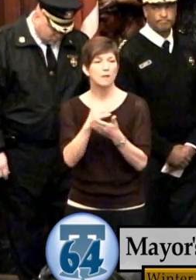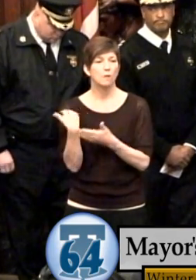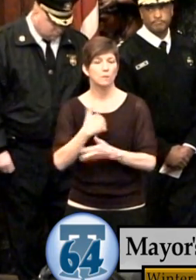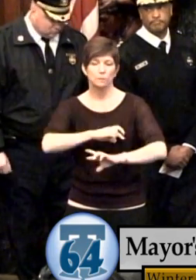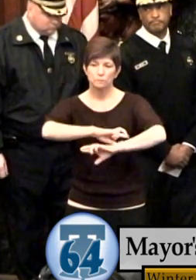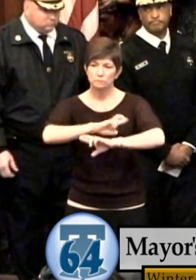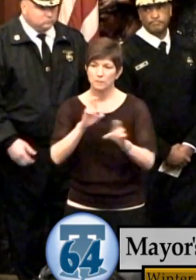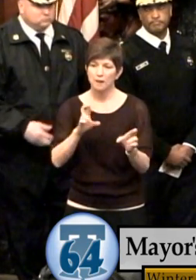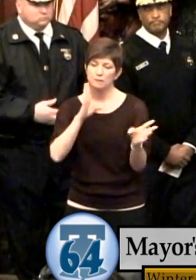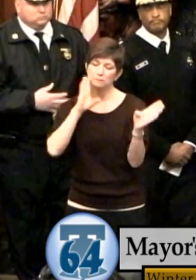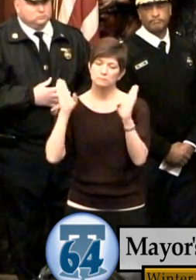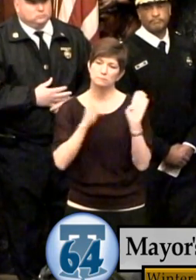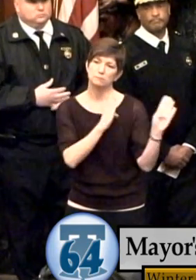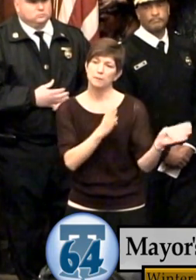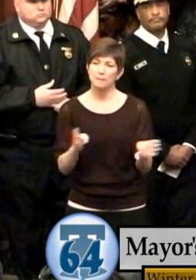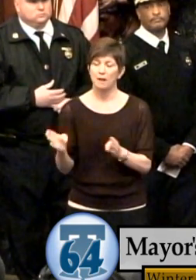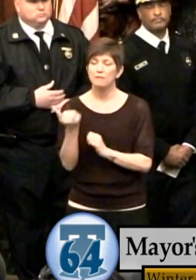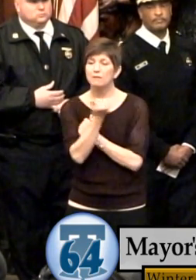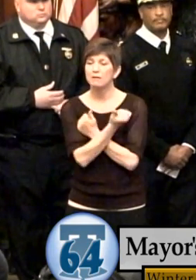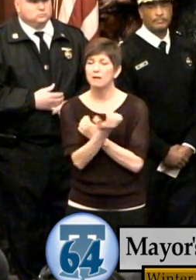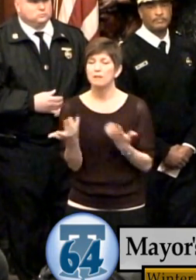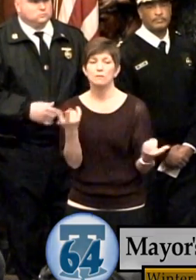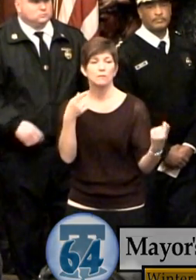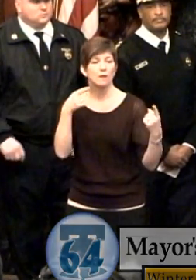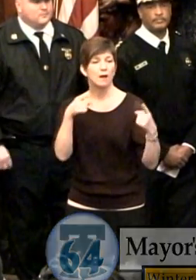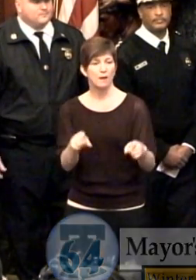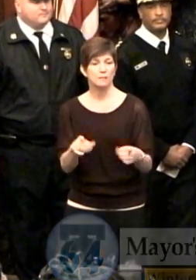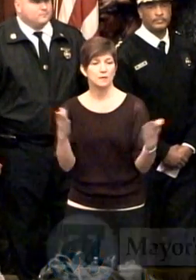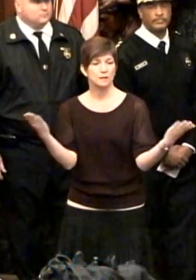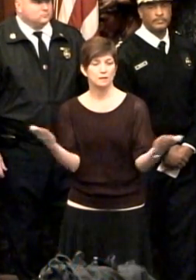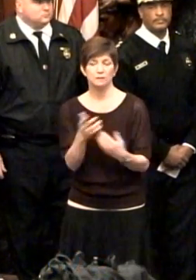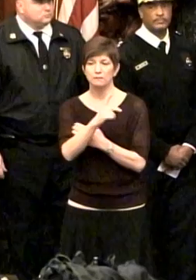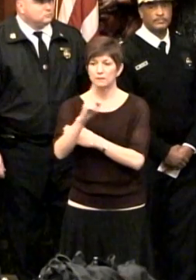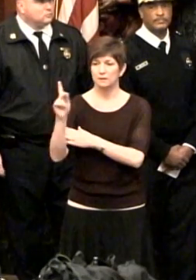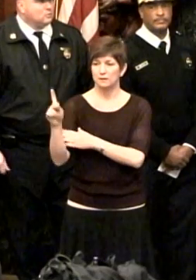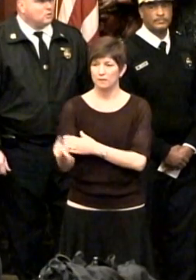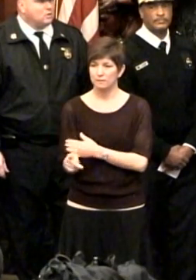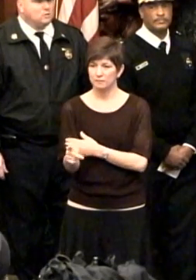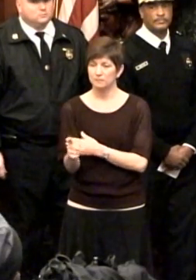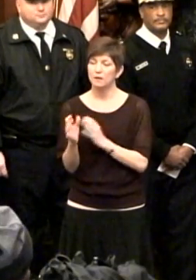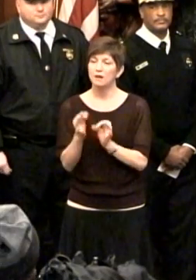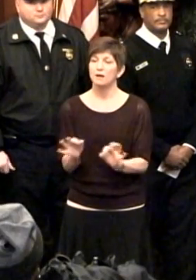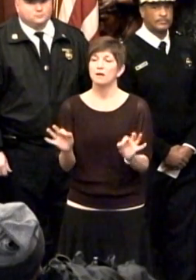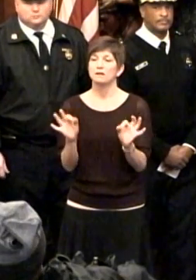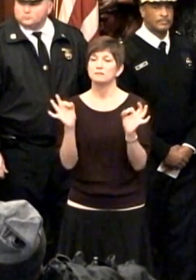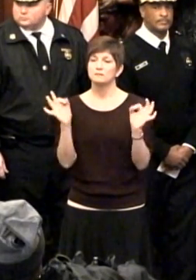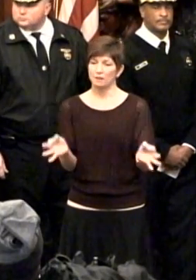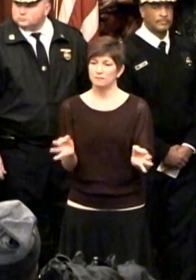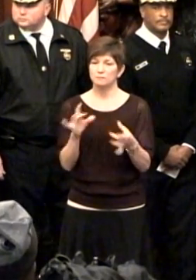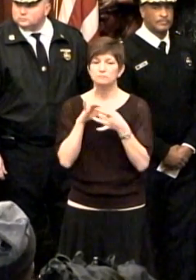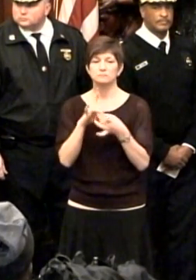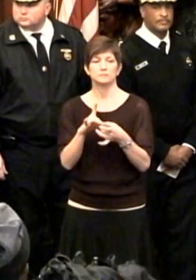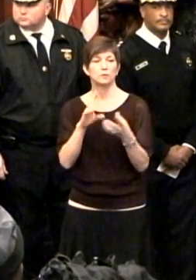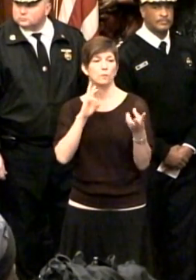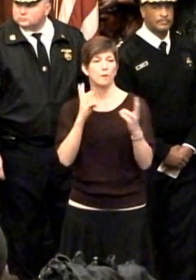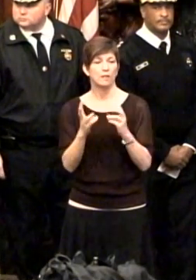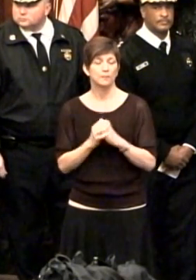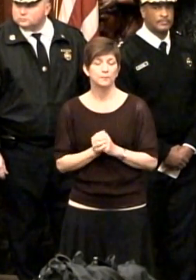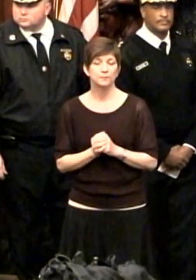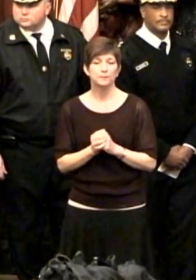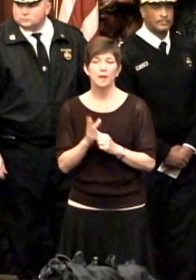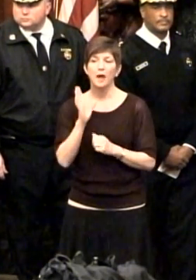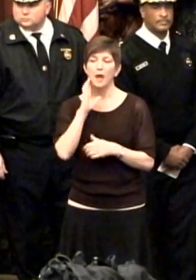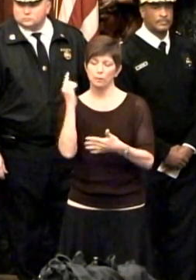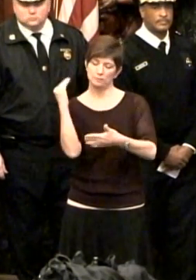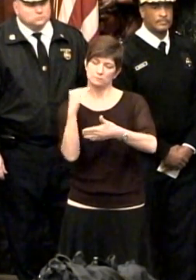ready and prepared for virtually anything that might happen in Philadelphia, and certainly with regard to weather. And so I'm going to run through a